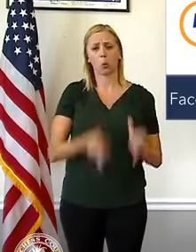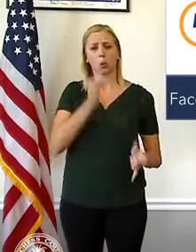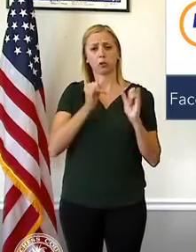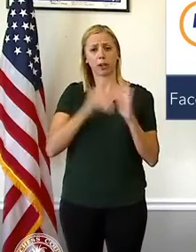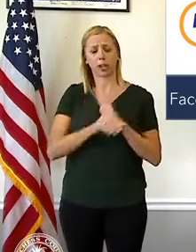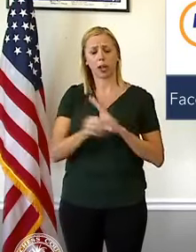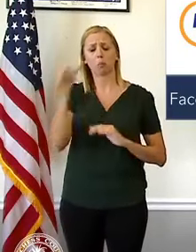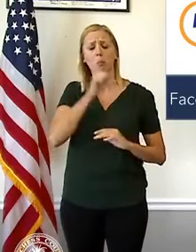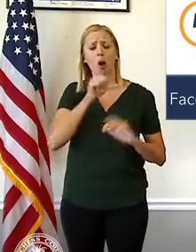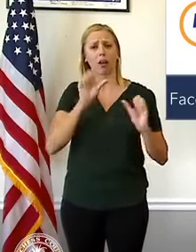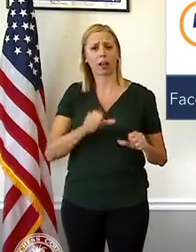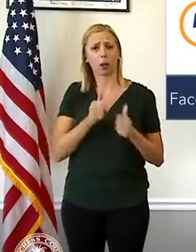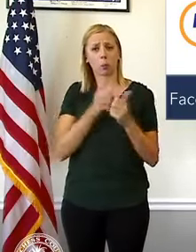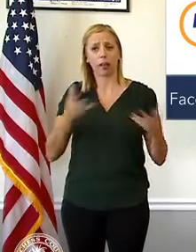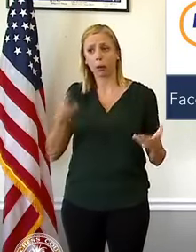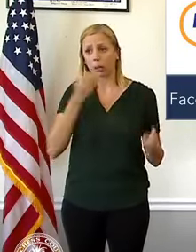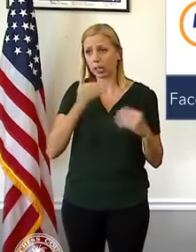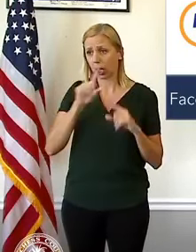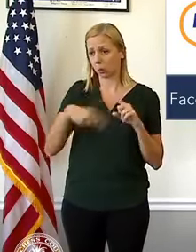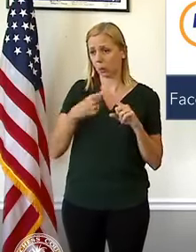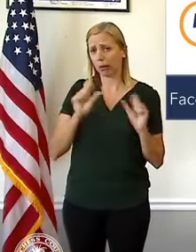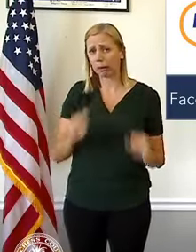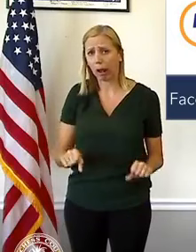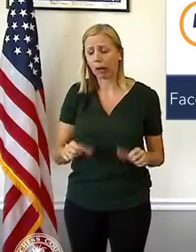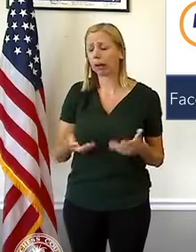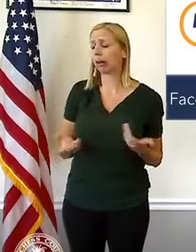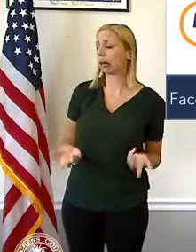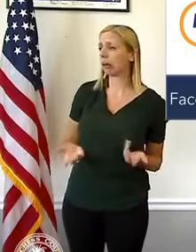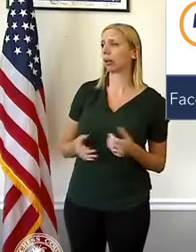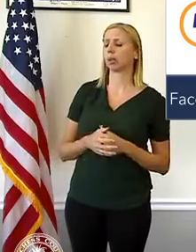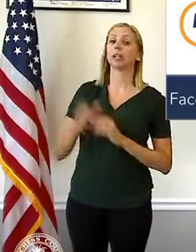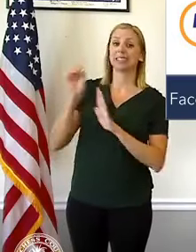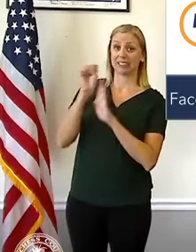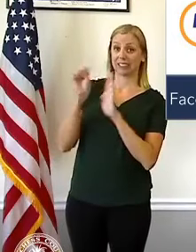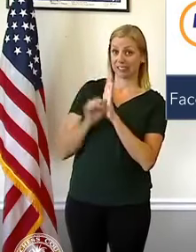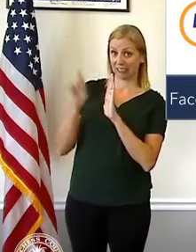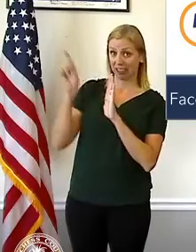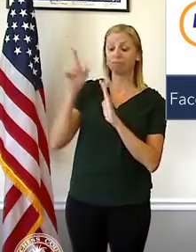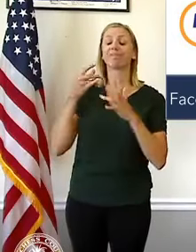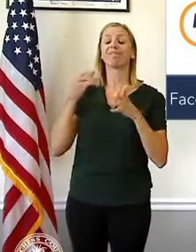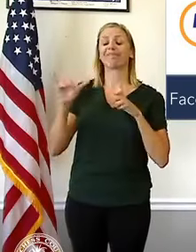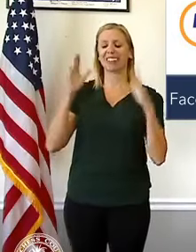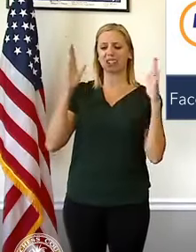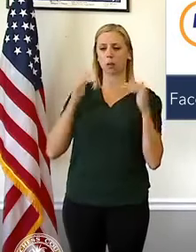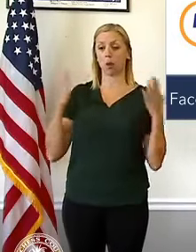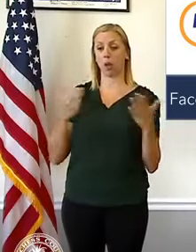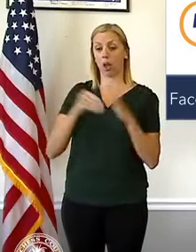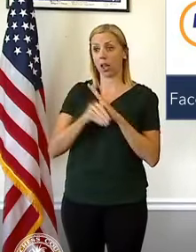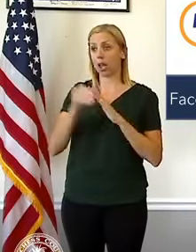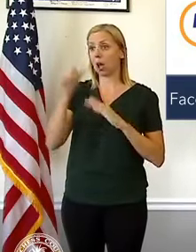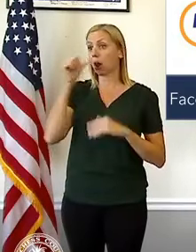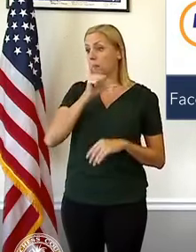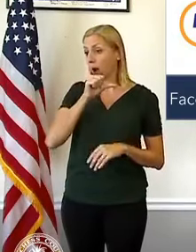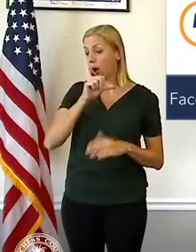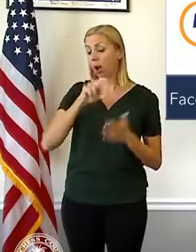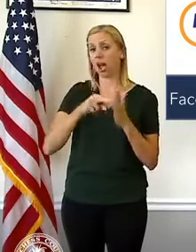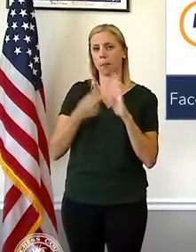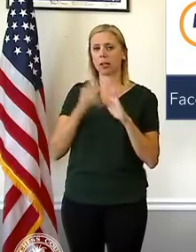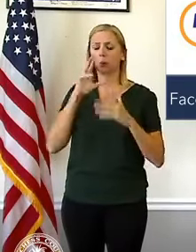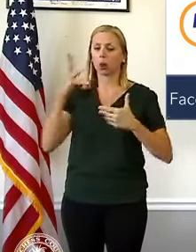eating? Well, the state still expects that that if you're at a bar setting, that includes a